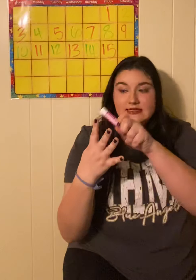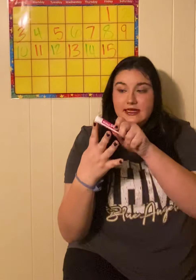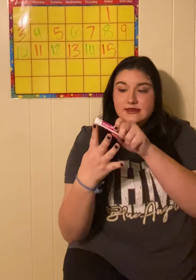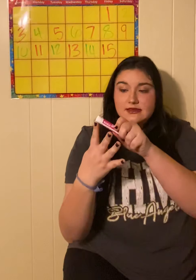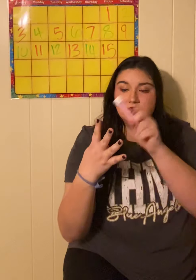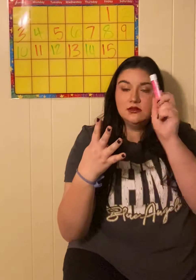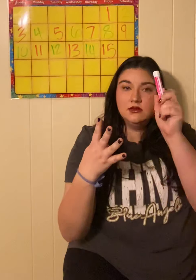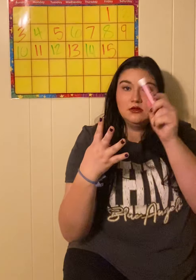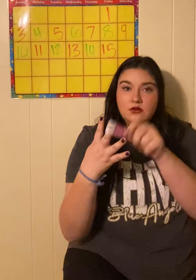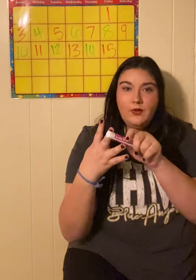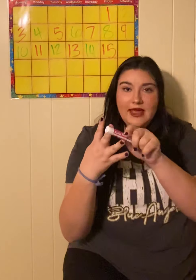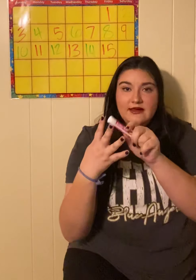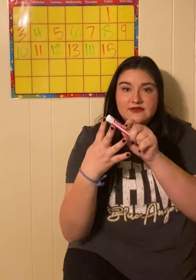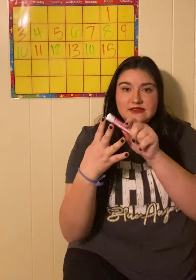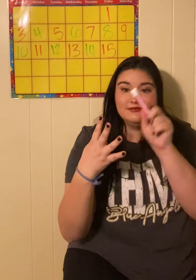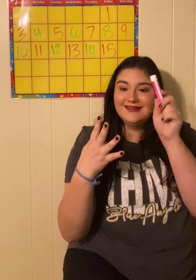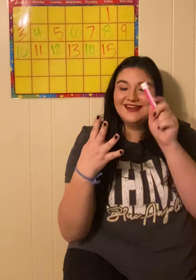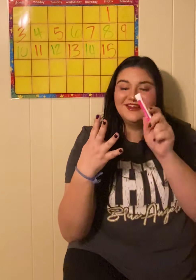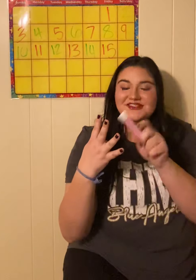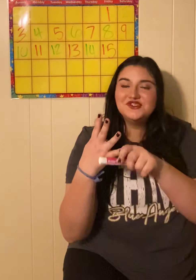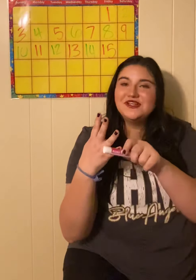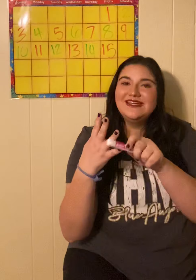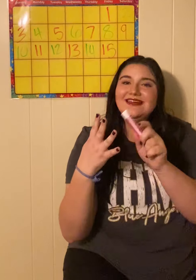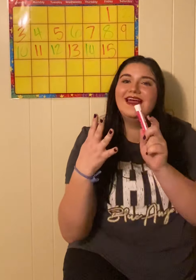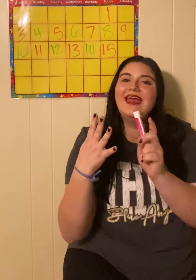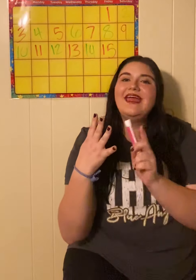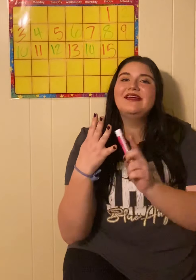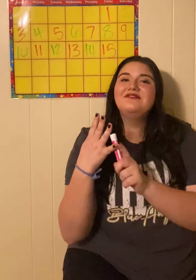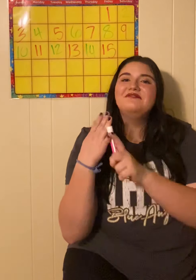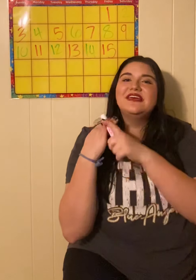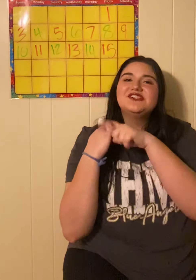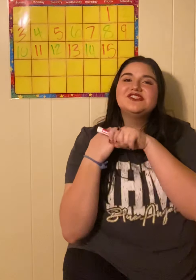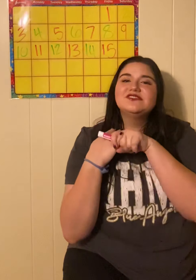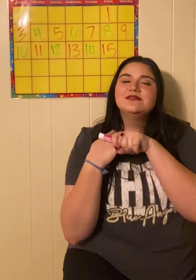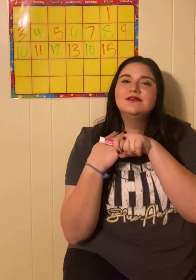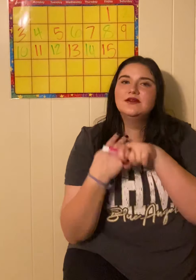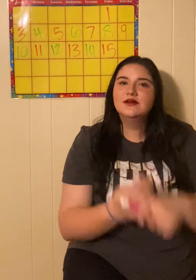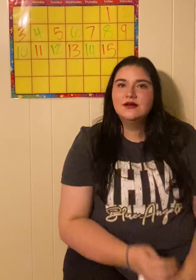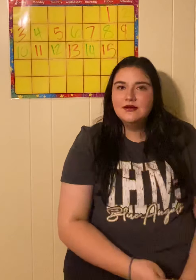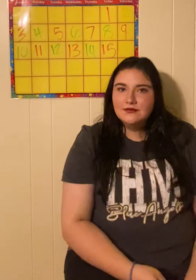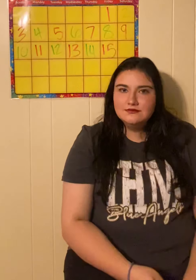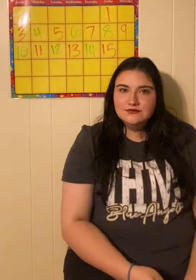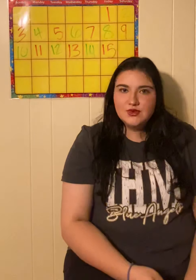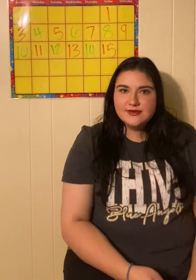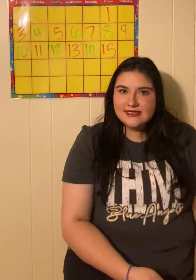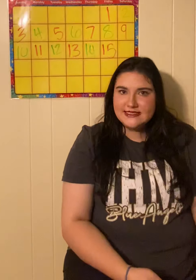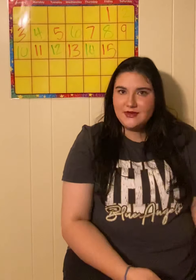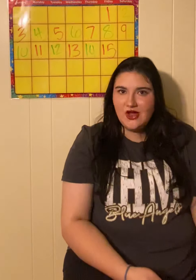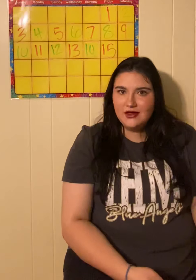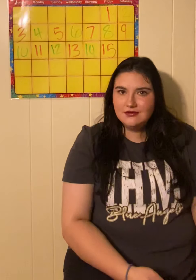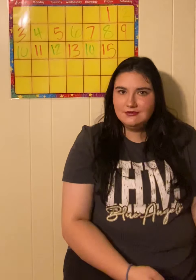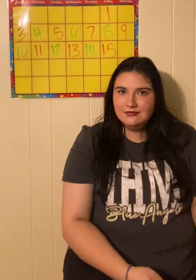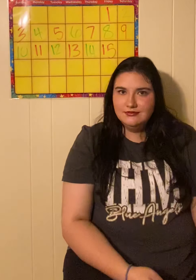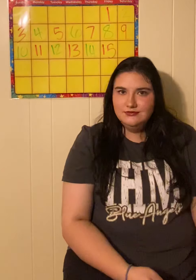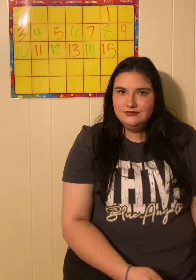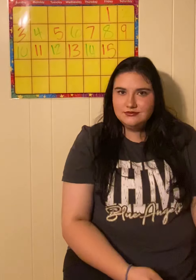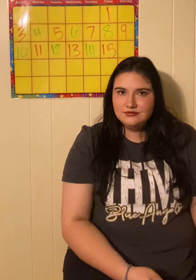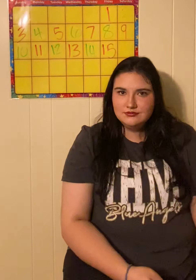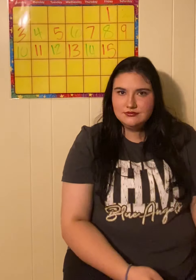Sand, waves, tree, and fish. Which one doesn't belong?